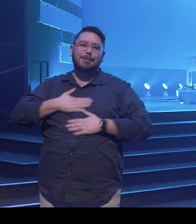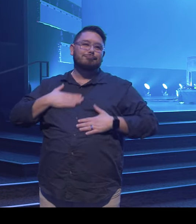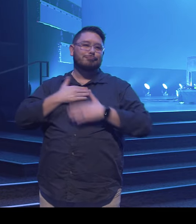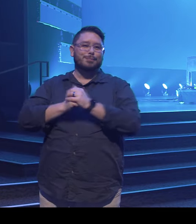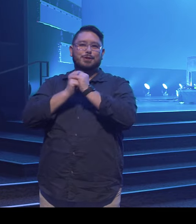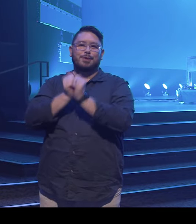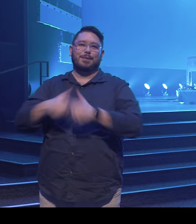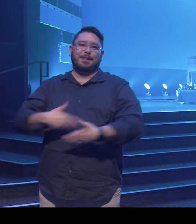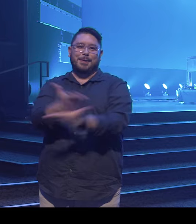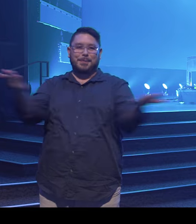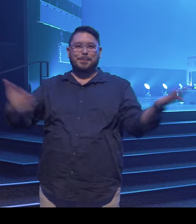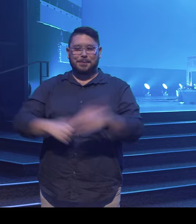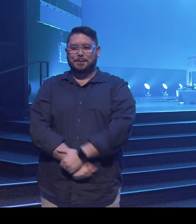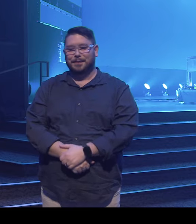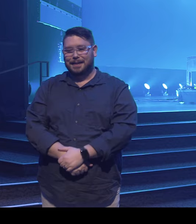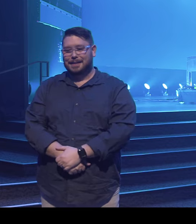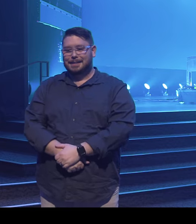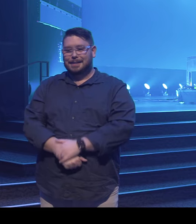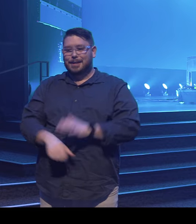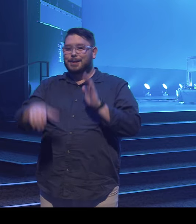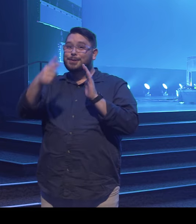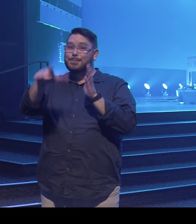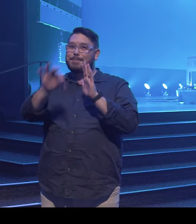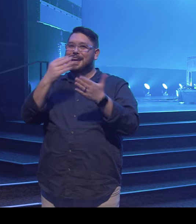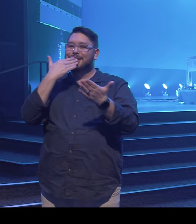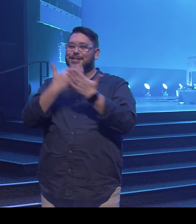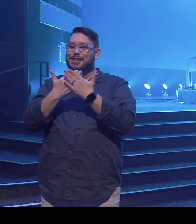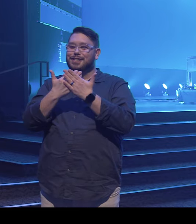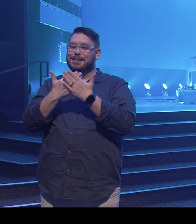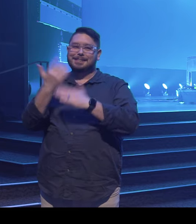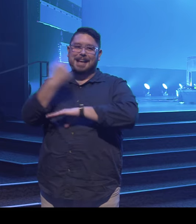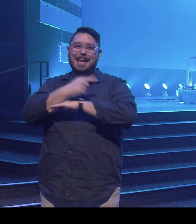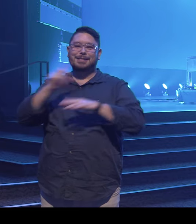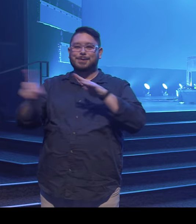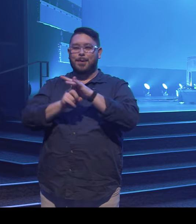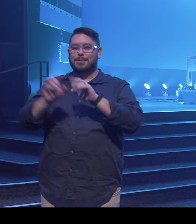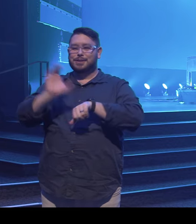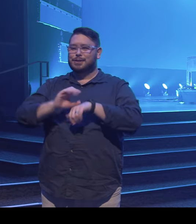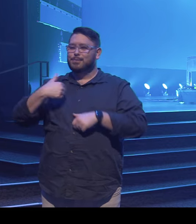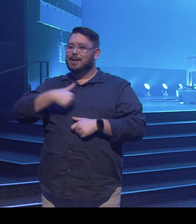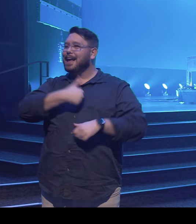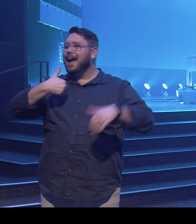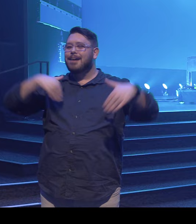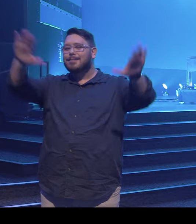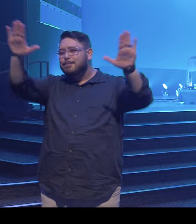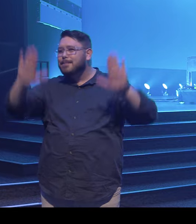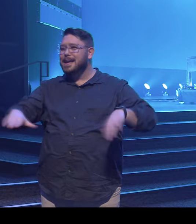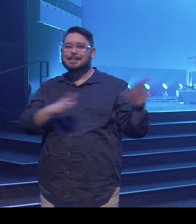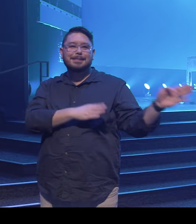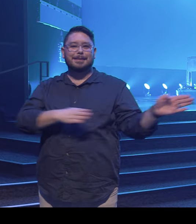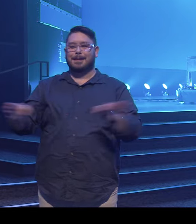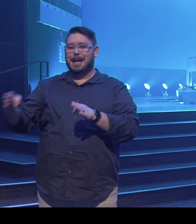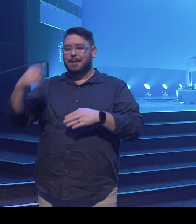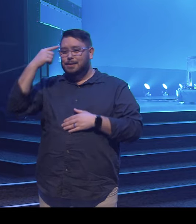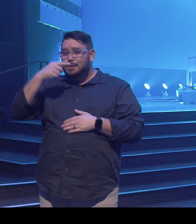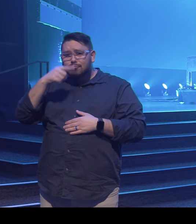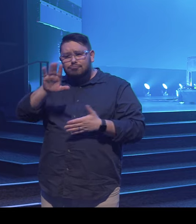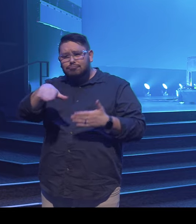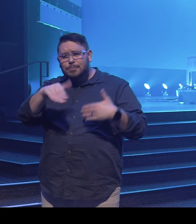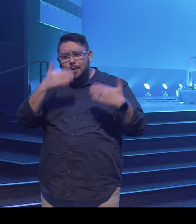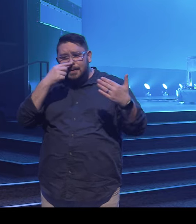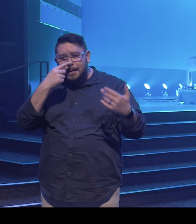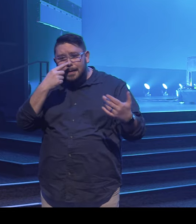You picked a good day to come to church. We've got a great service in store. Before we get into all that, can we just take a few minutes, get real